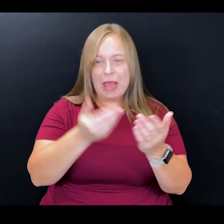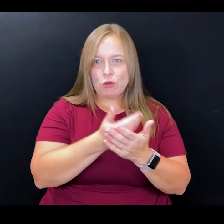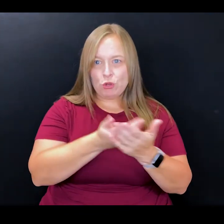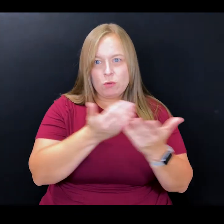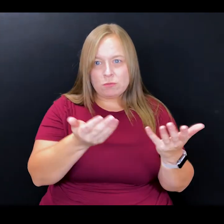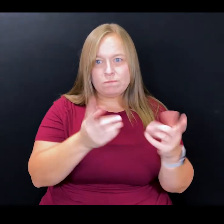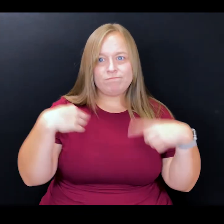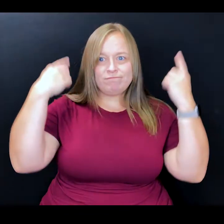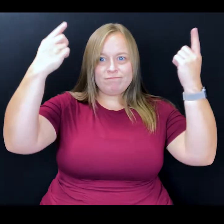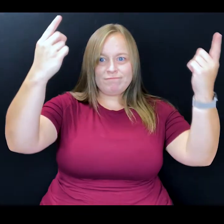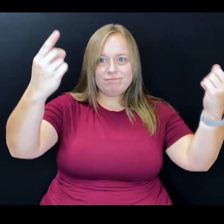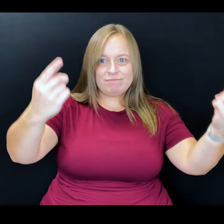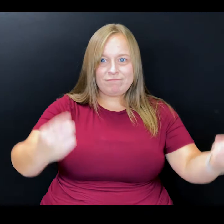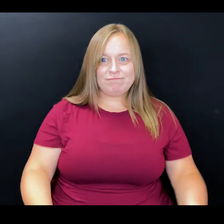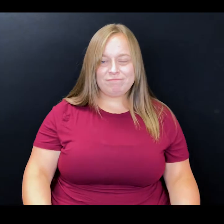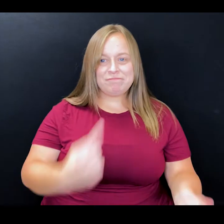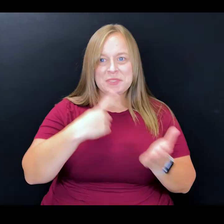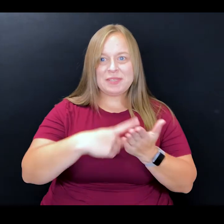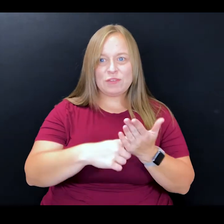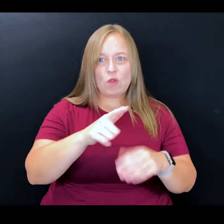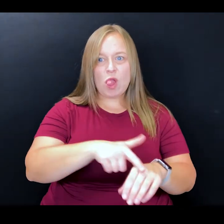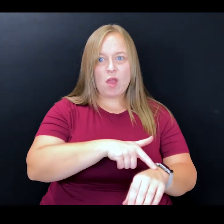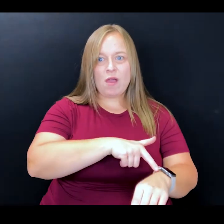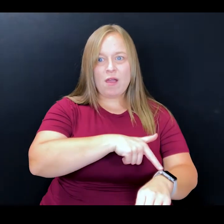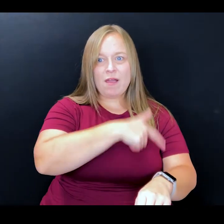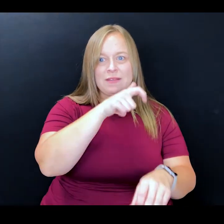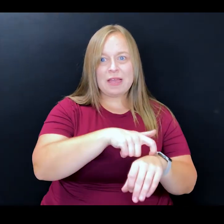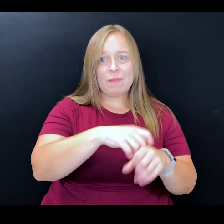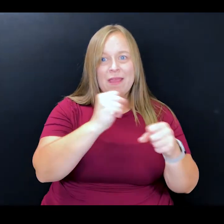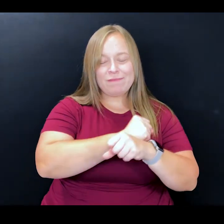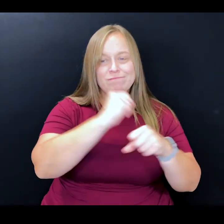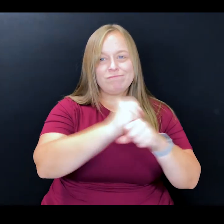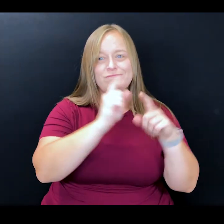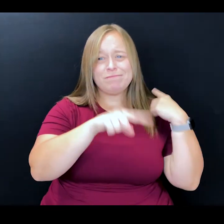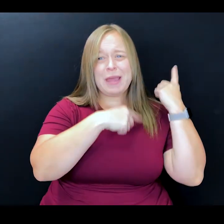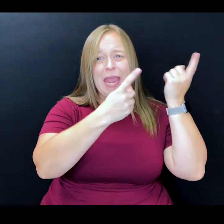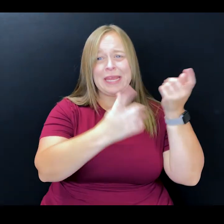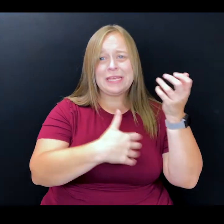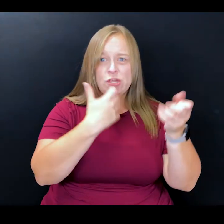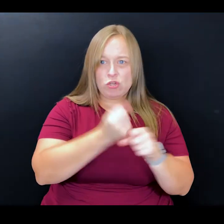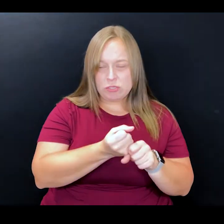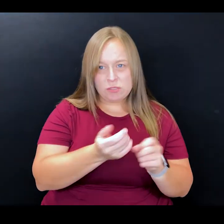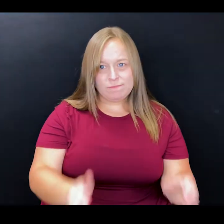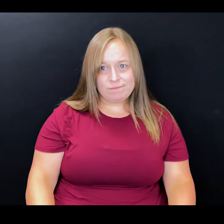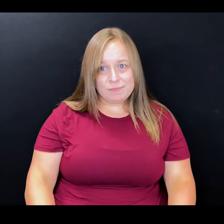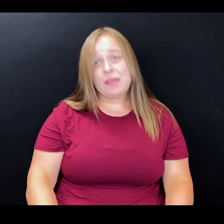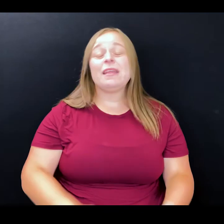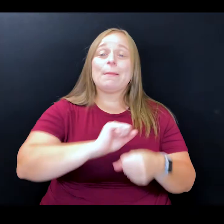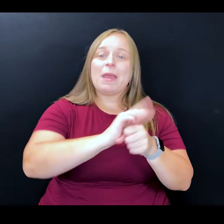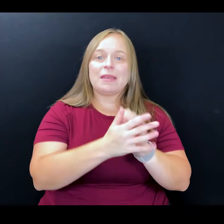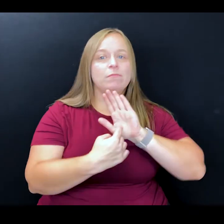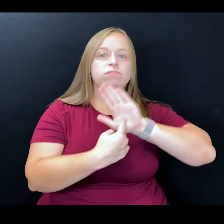new issues. These are things we have been talking about and advocating for over many, many years. And